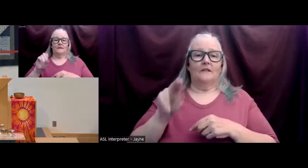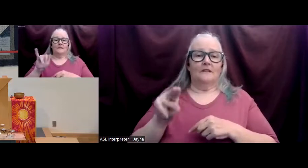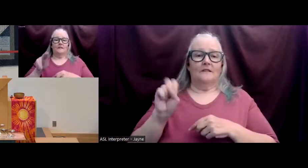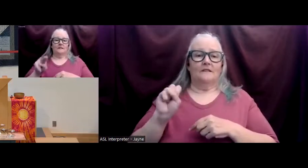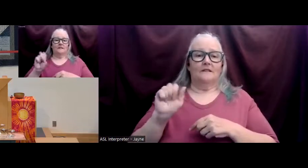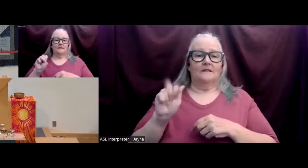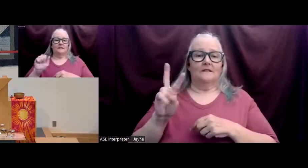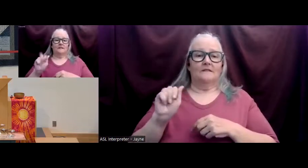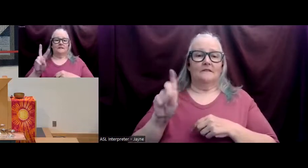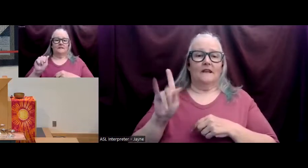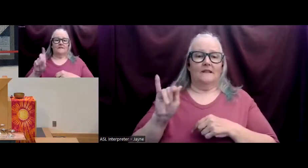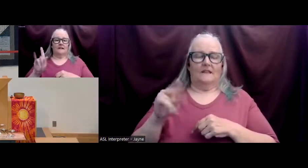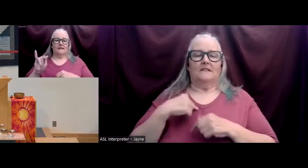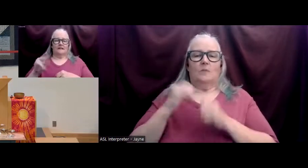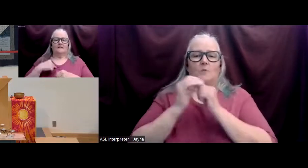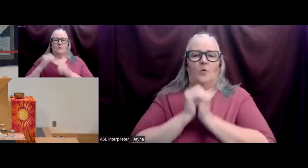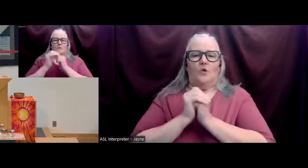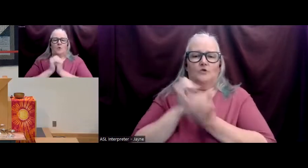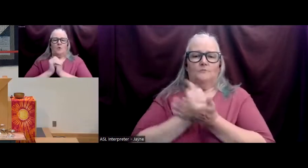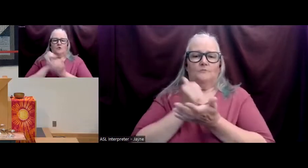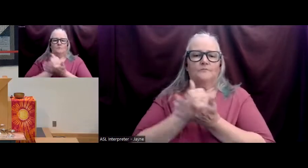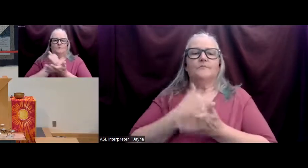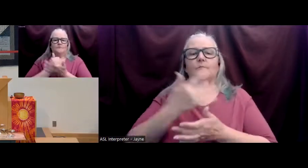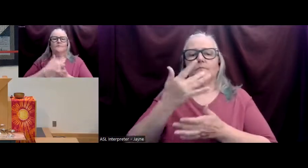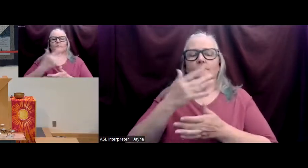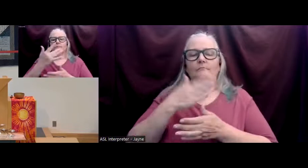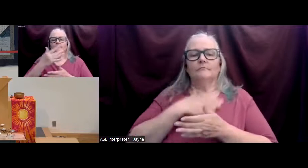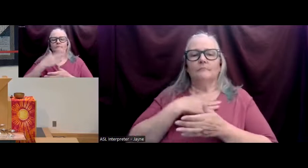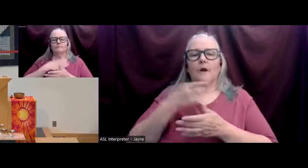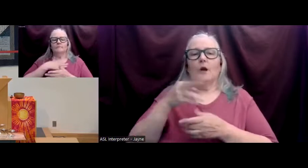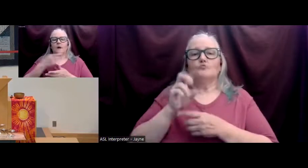I'm today's worship associate. My pronouns are she and her.